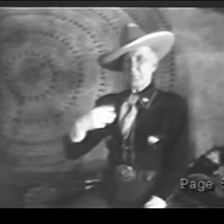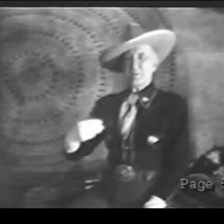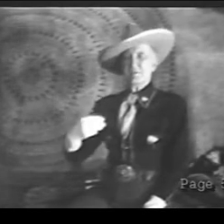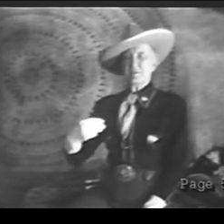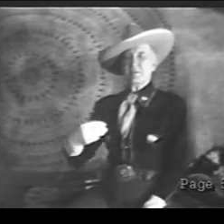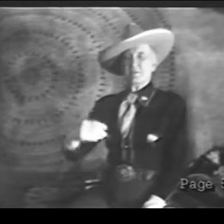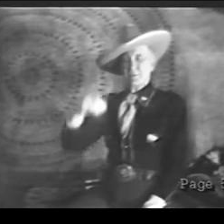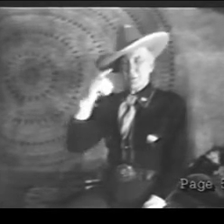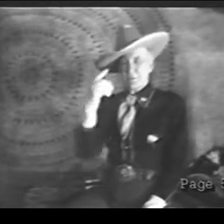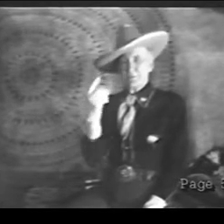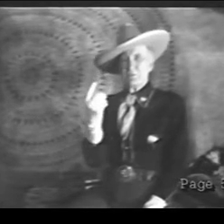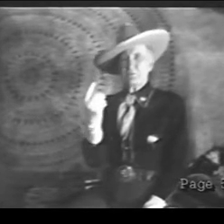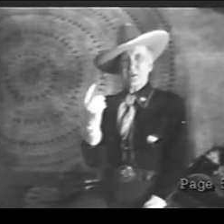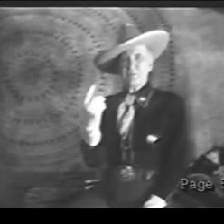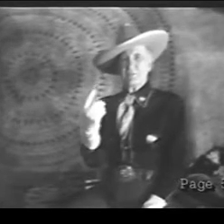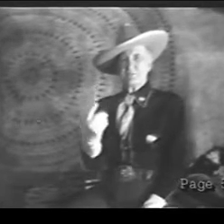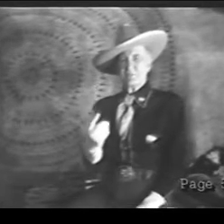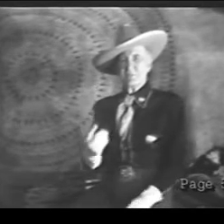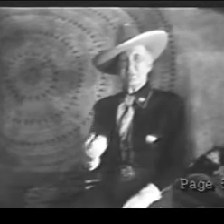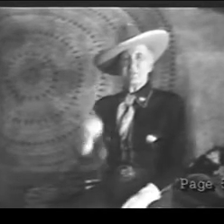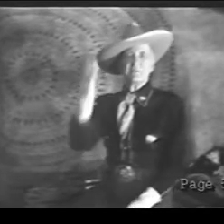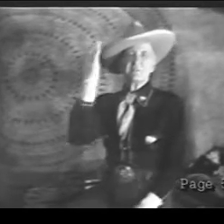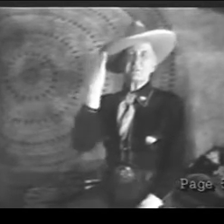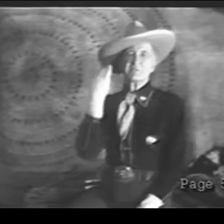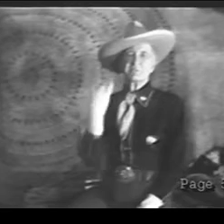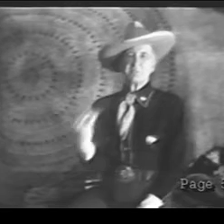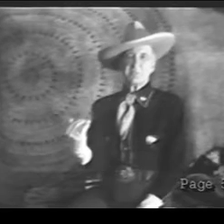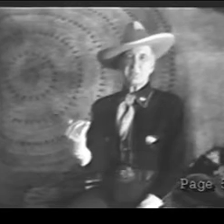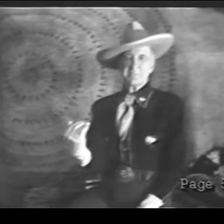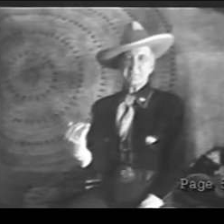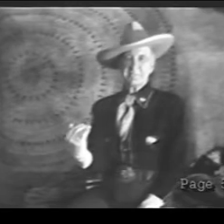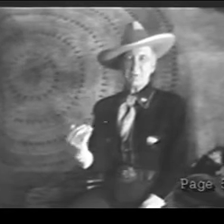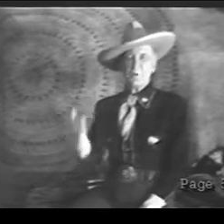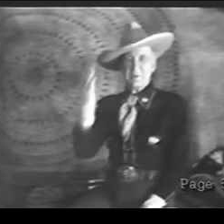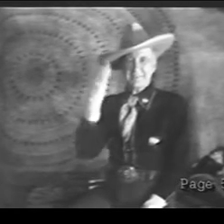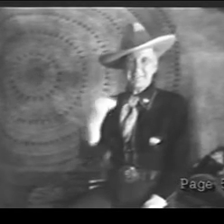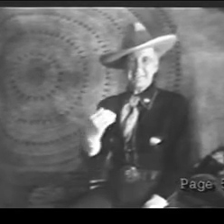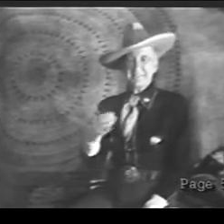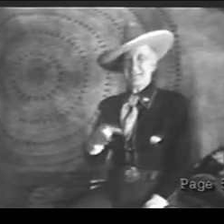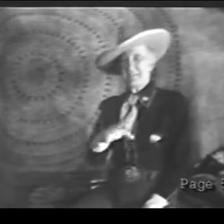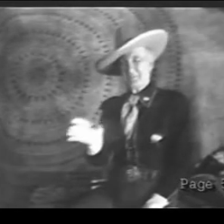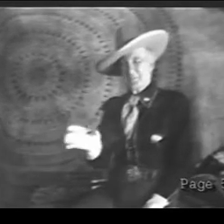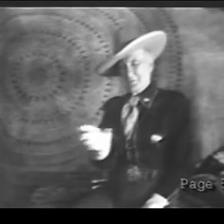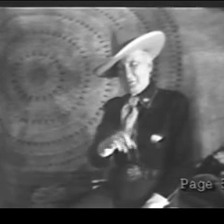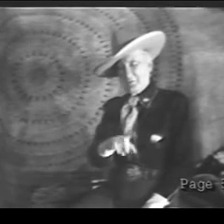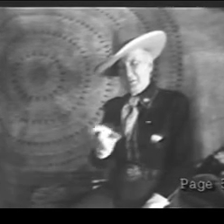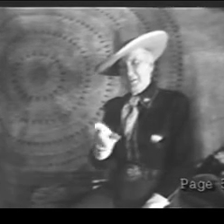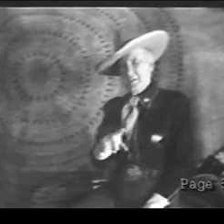be your father's sister, the woman. So indicating